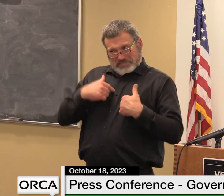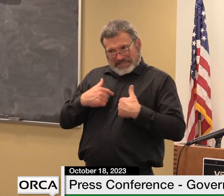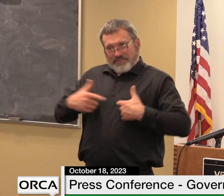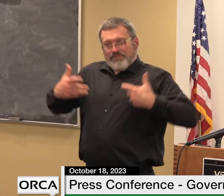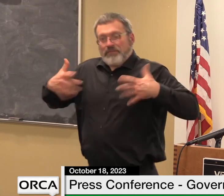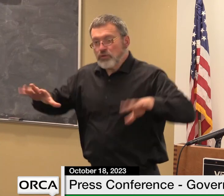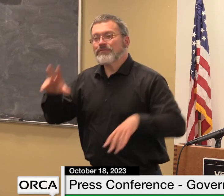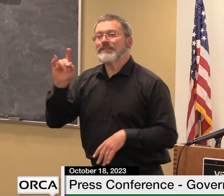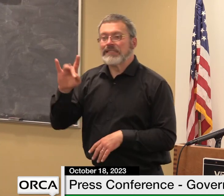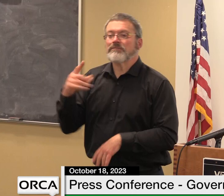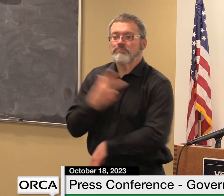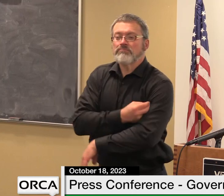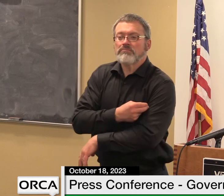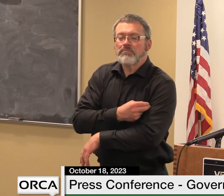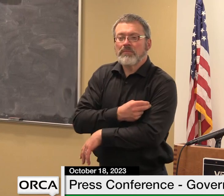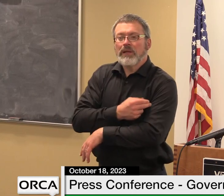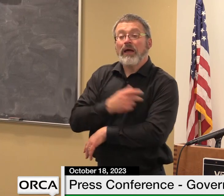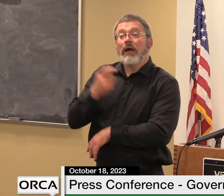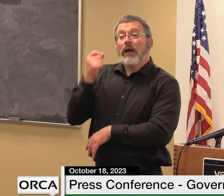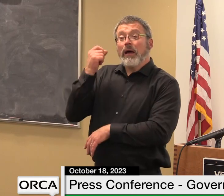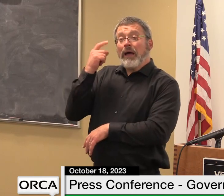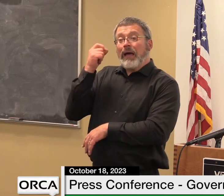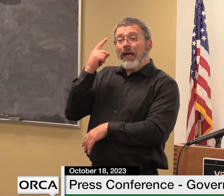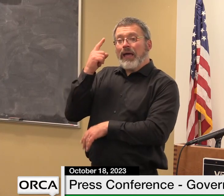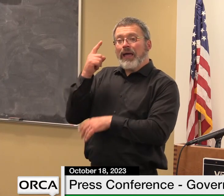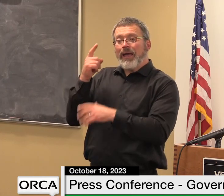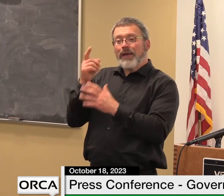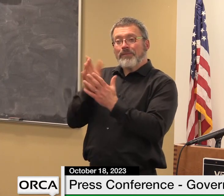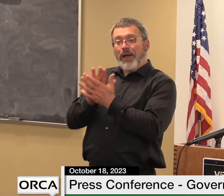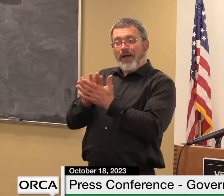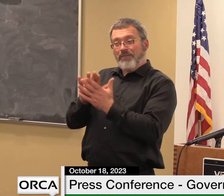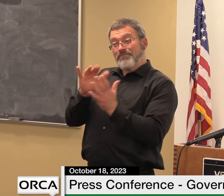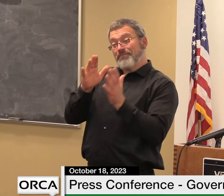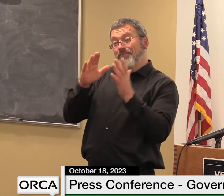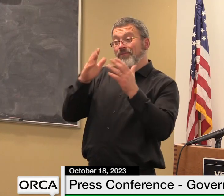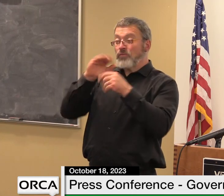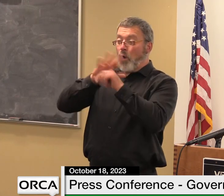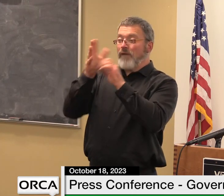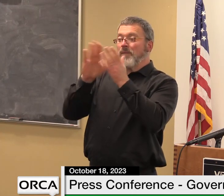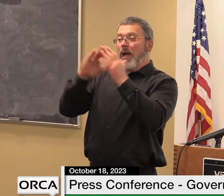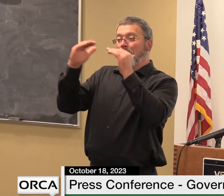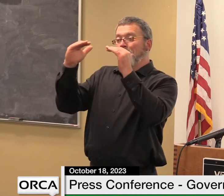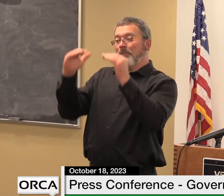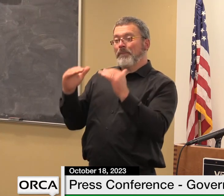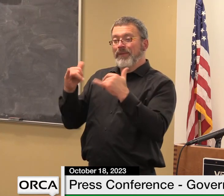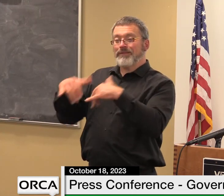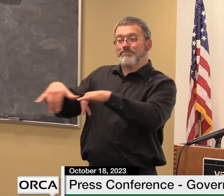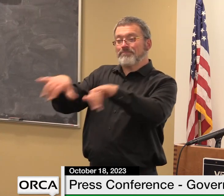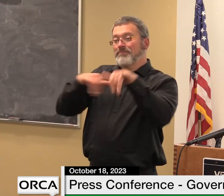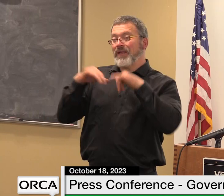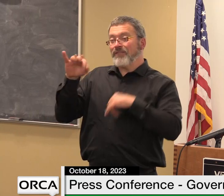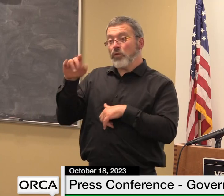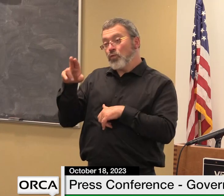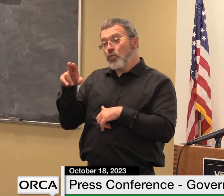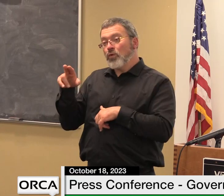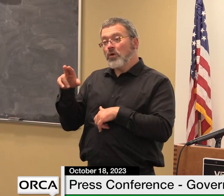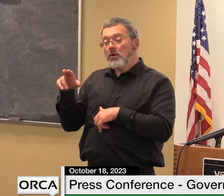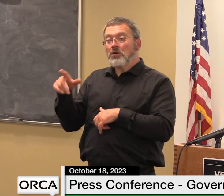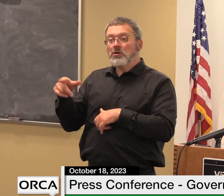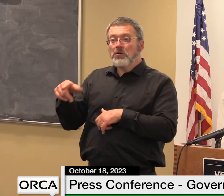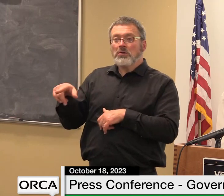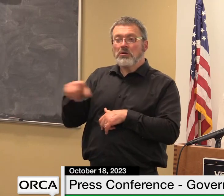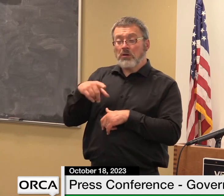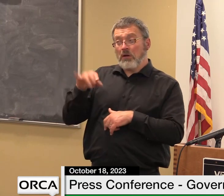but this is now becoming more like the flu. And with the flu vaccinations, we don't see the numbers we saw